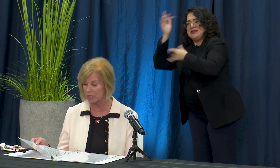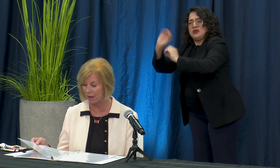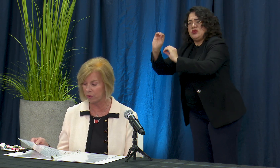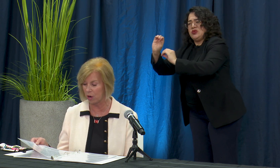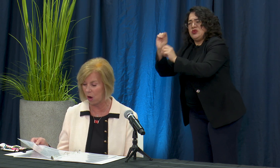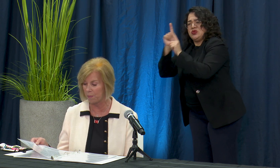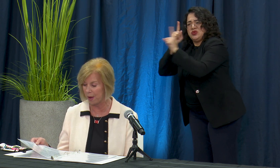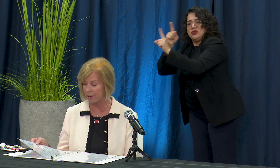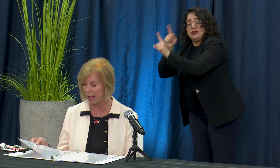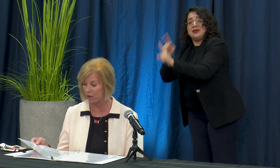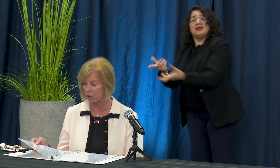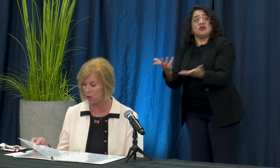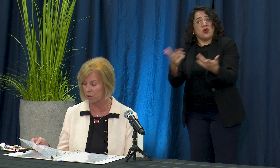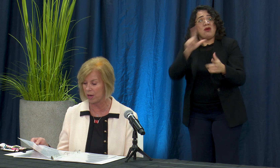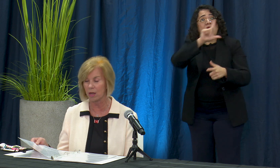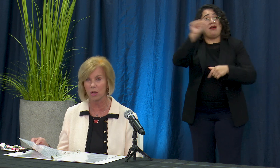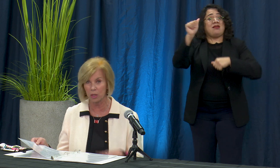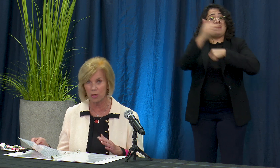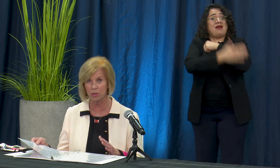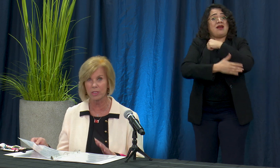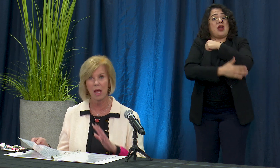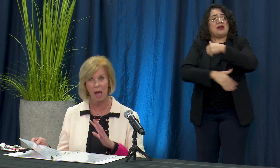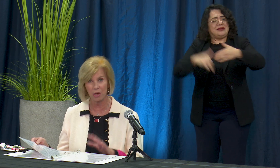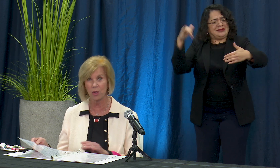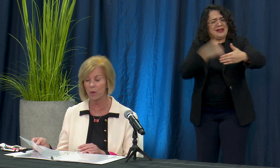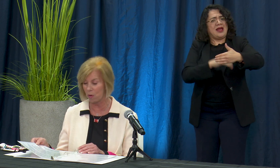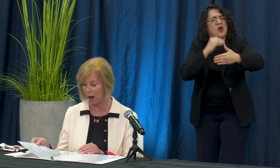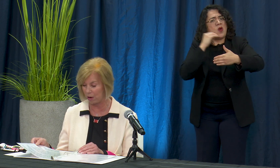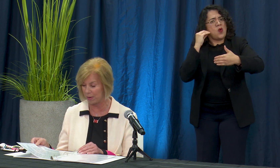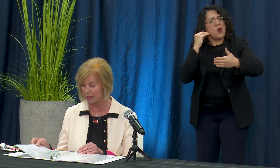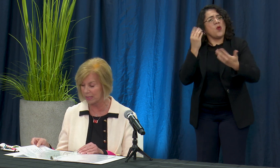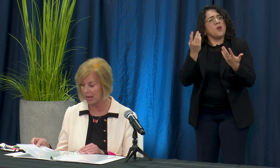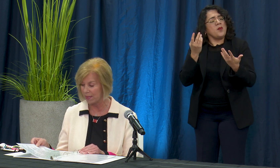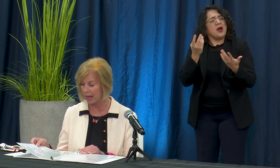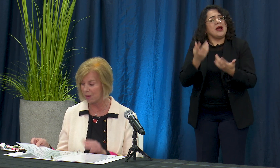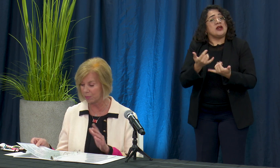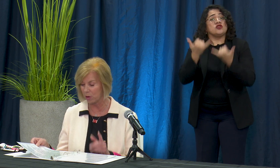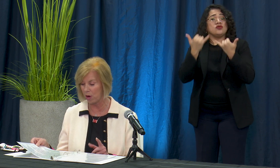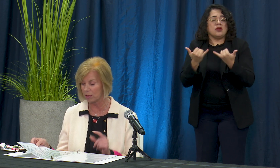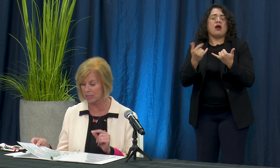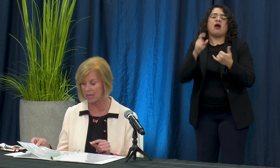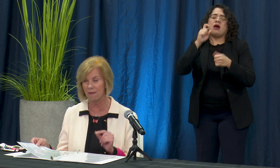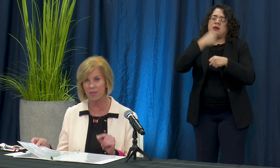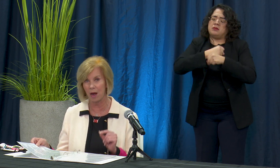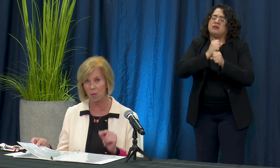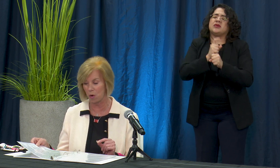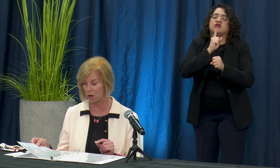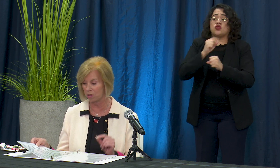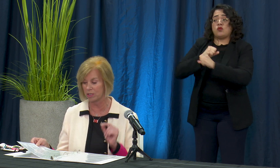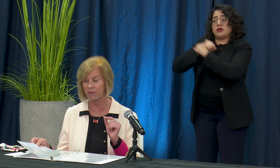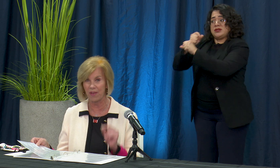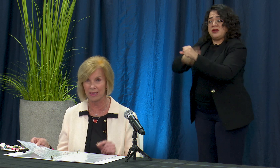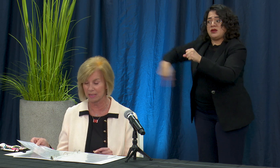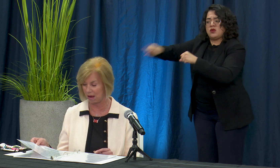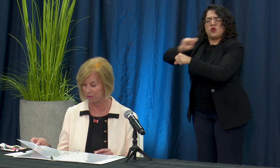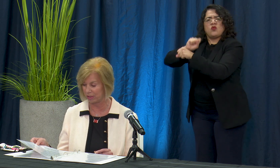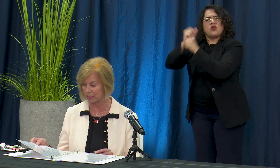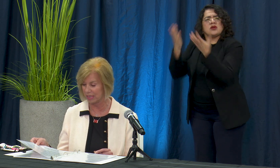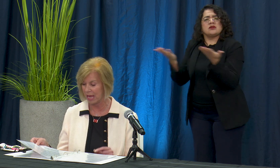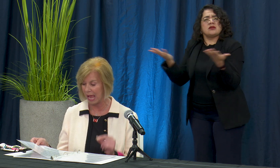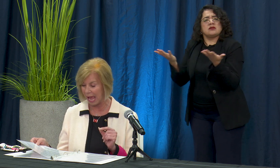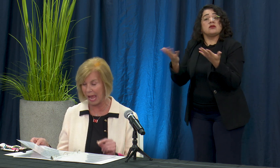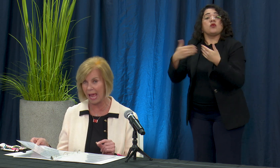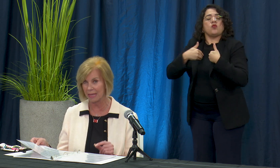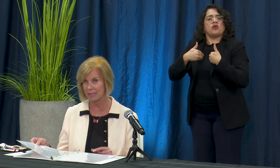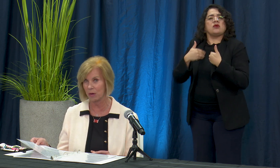County's new Safer at Home public health order includes a new requirement that employers give their workers face